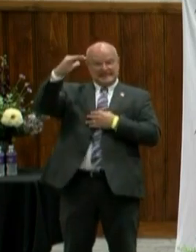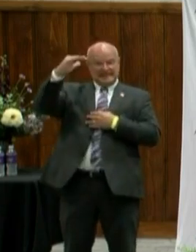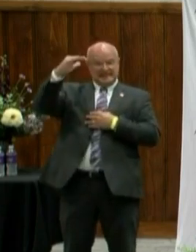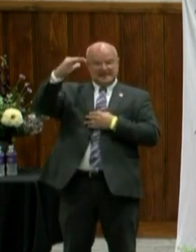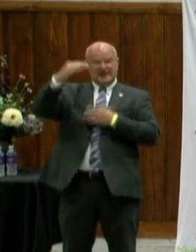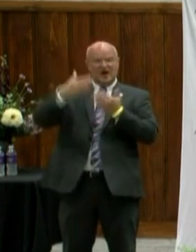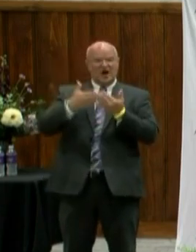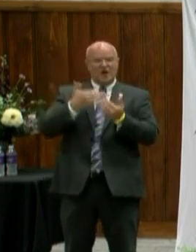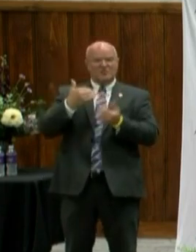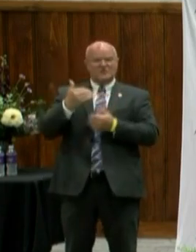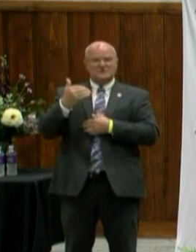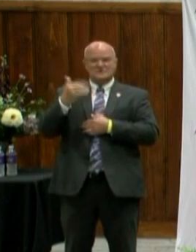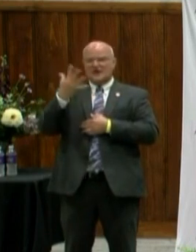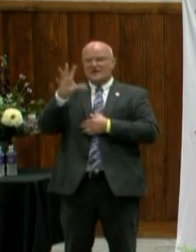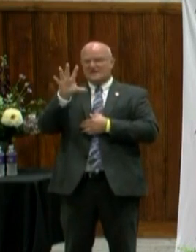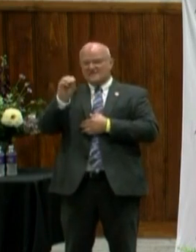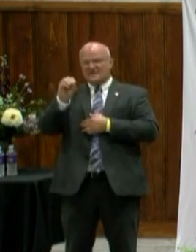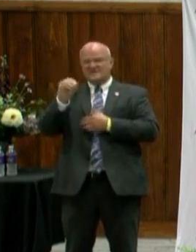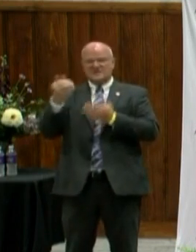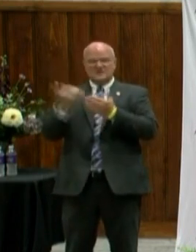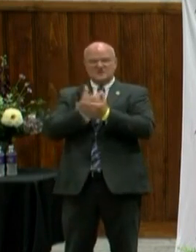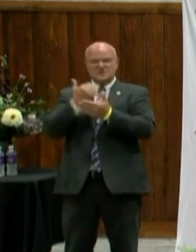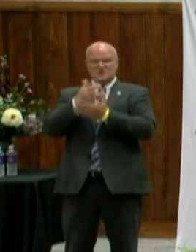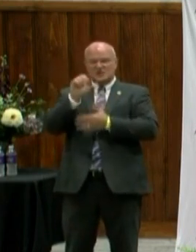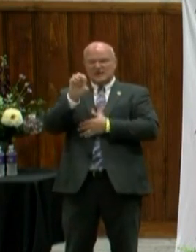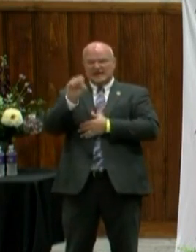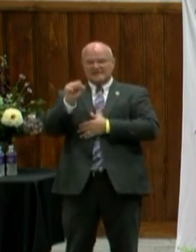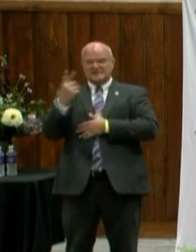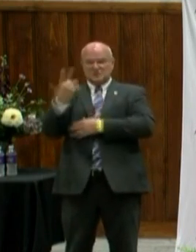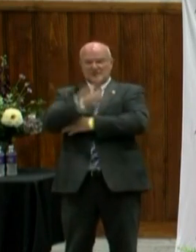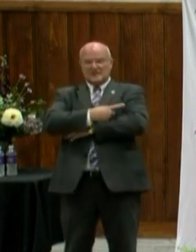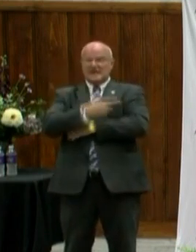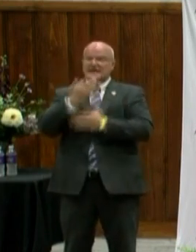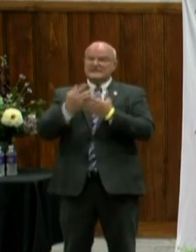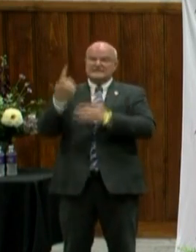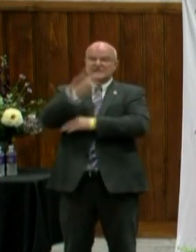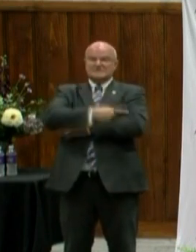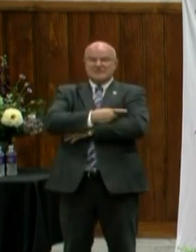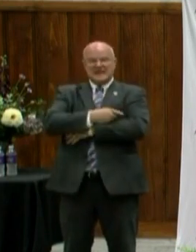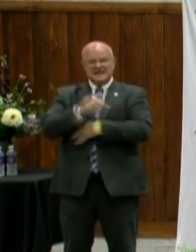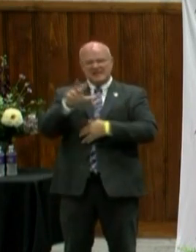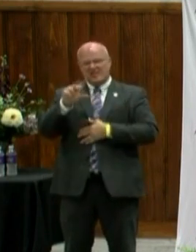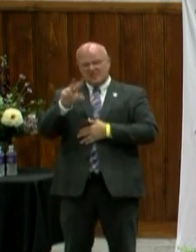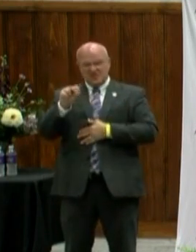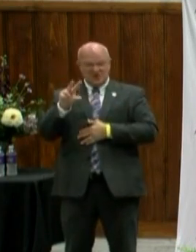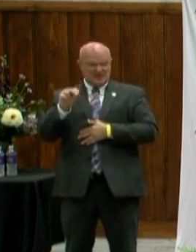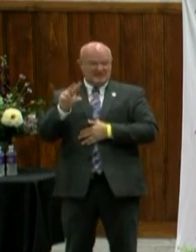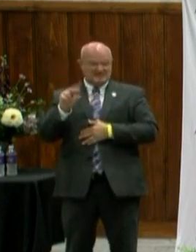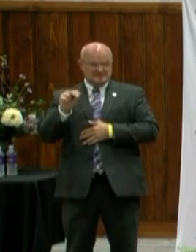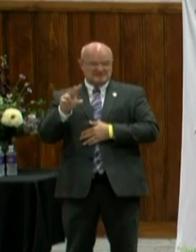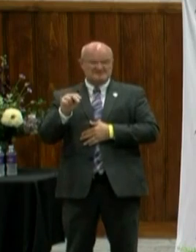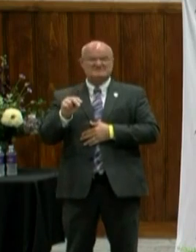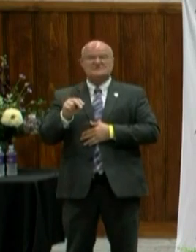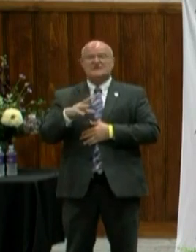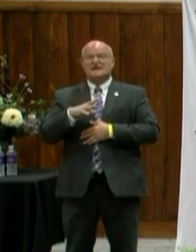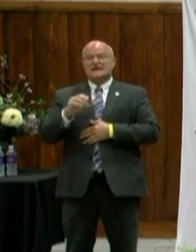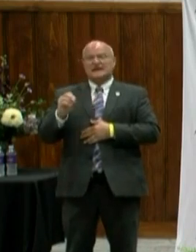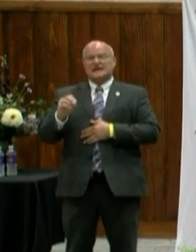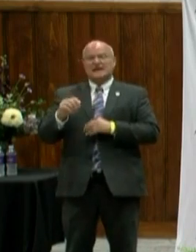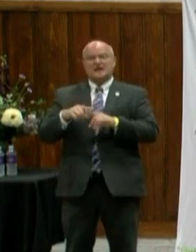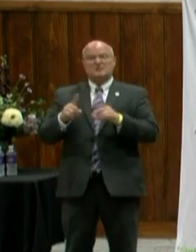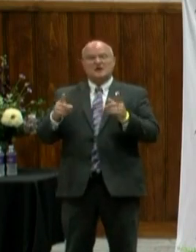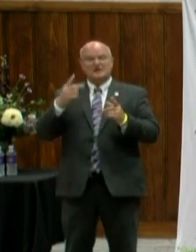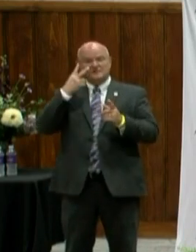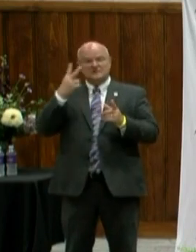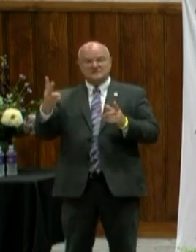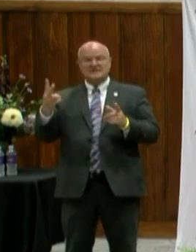was almost to 50 new cases in one day. You've had some days that it was close to 30 new cases, but